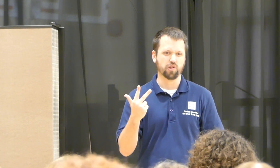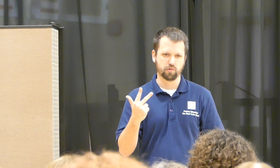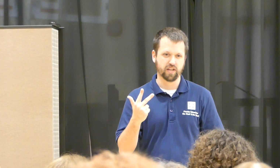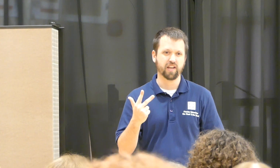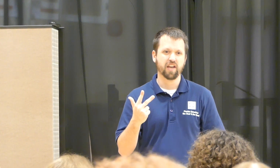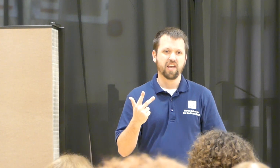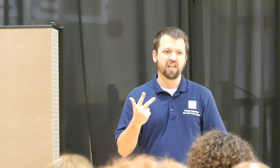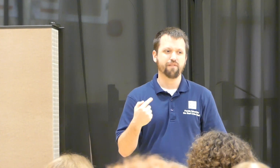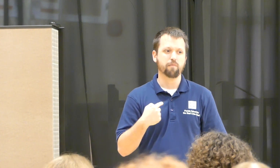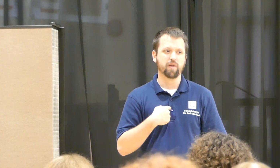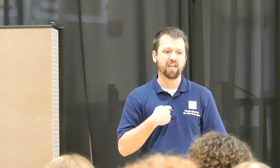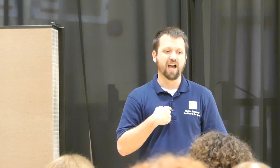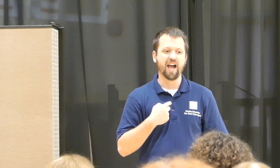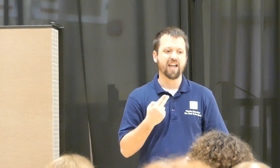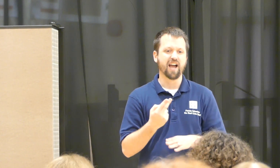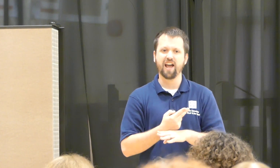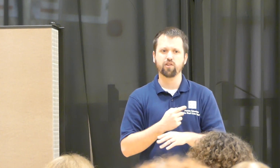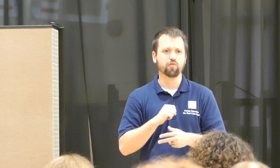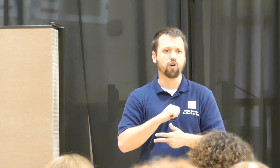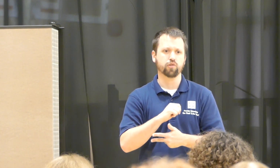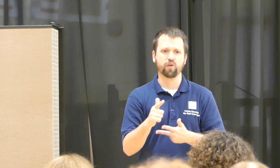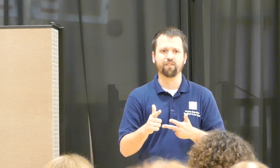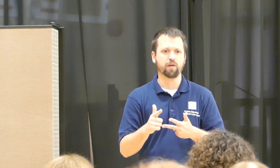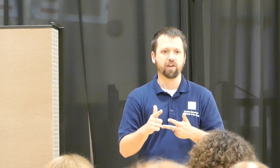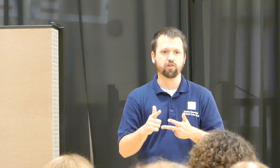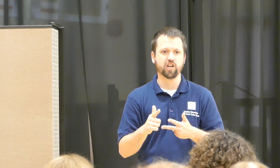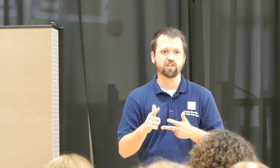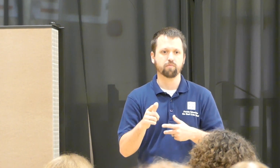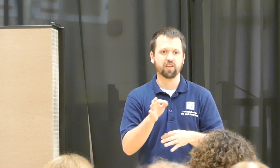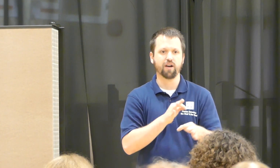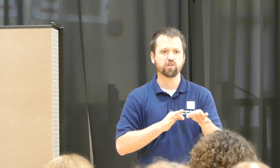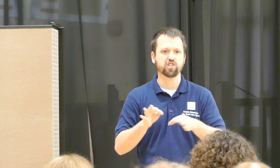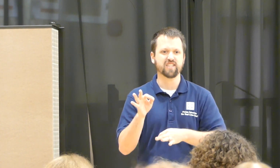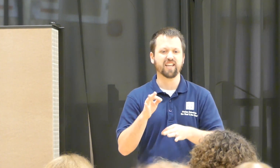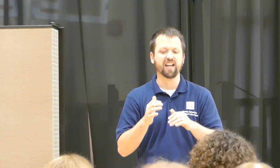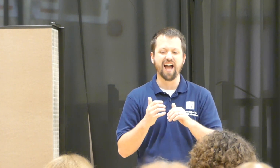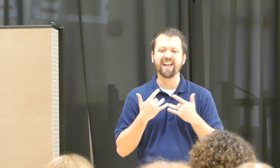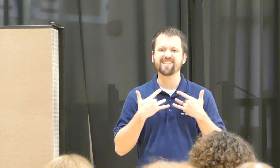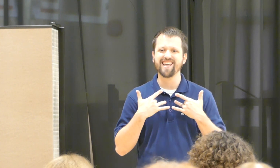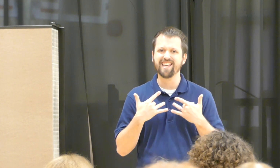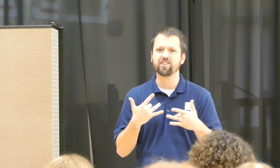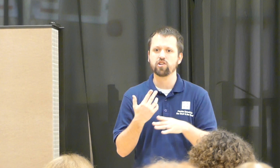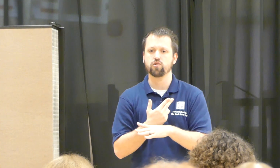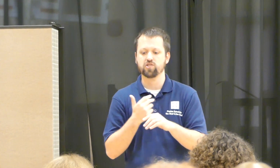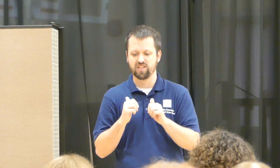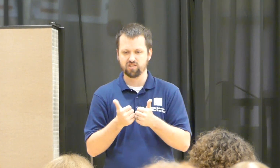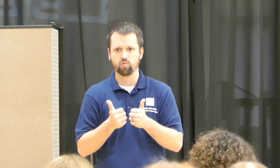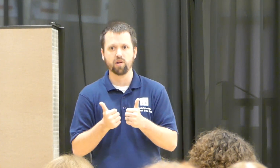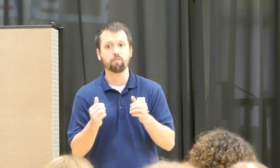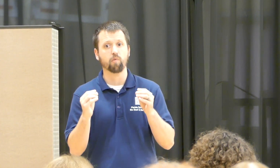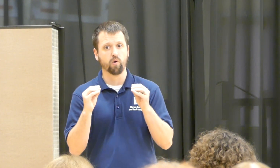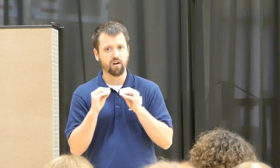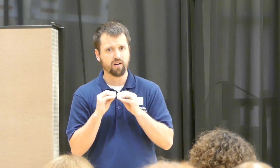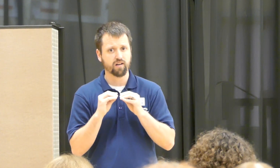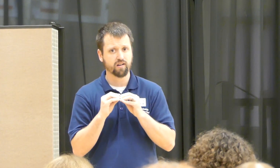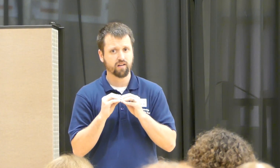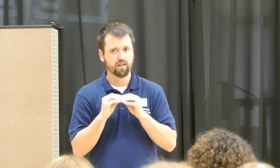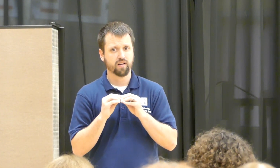3. Even me, I use all 3 of them interchangeably. I was just thinking, I tend to use this one more.